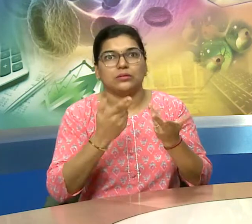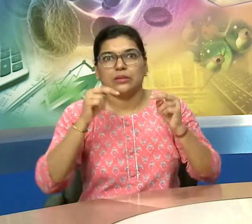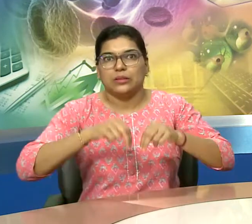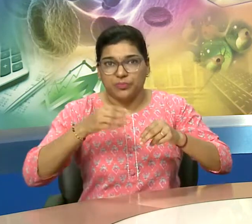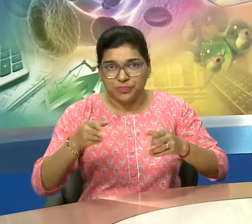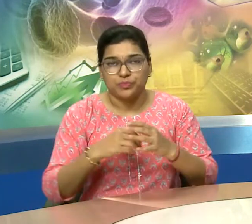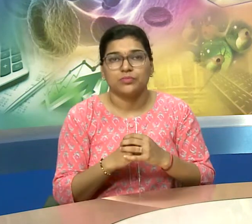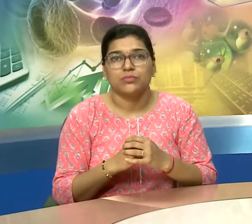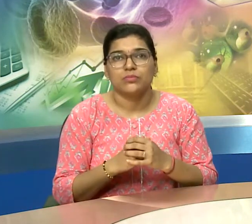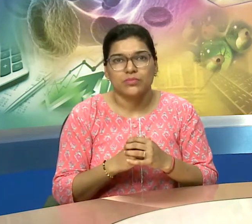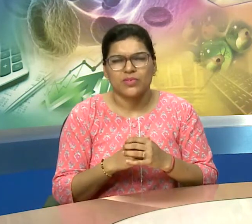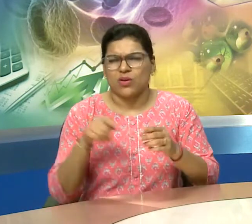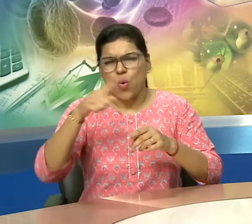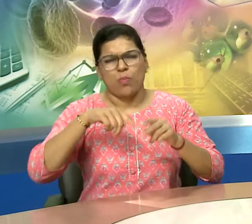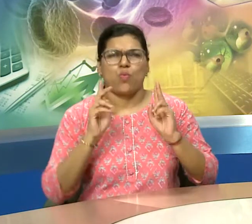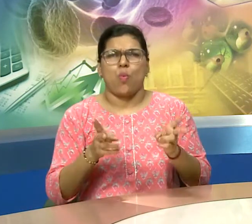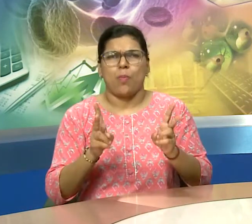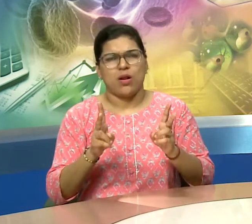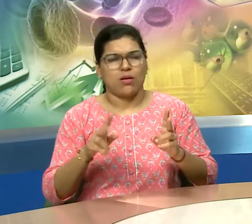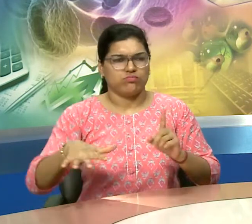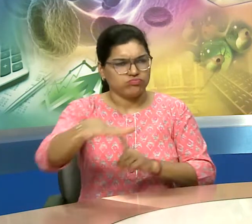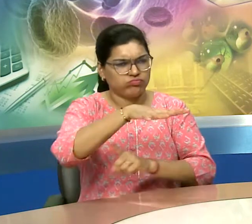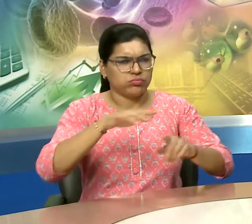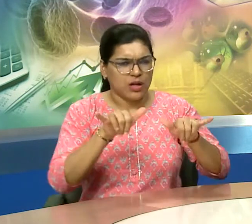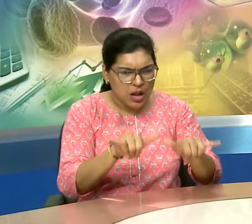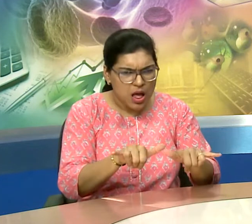It explains about the need for human settlements.